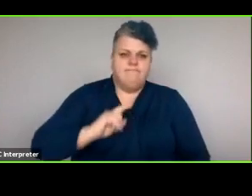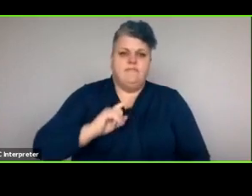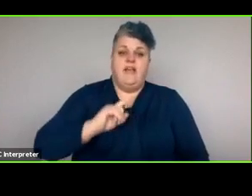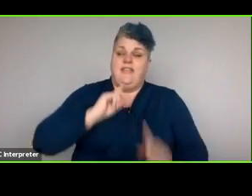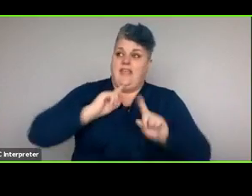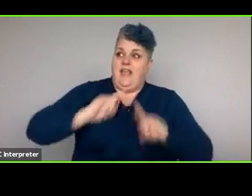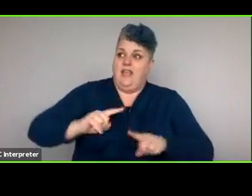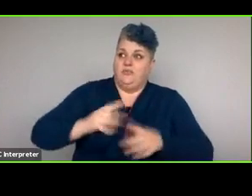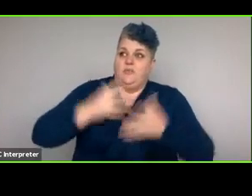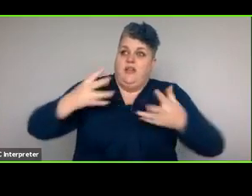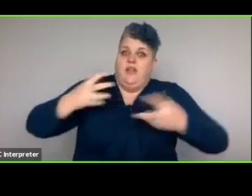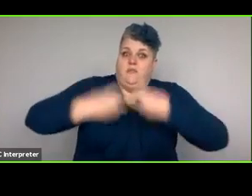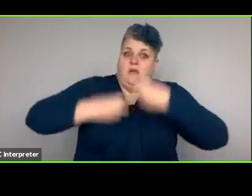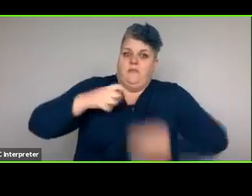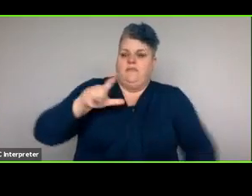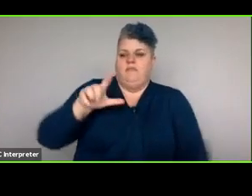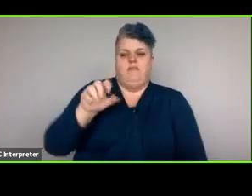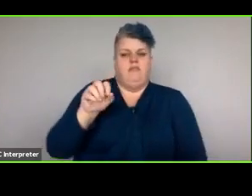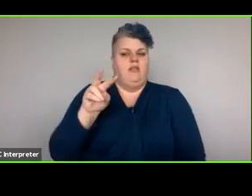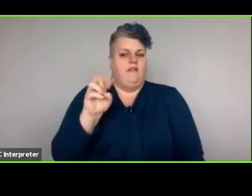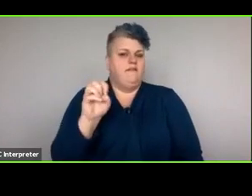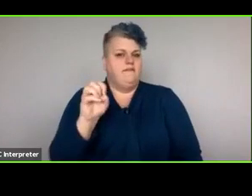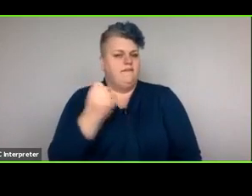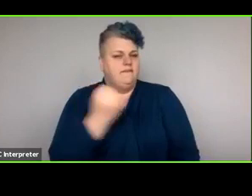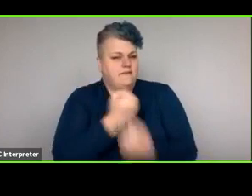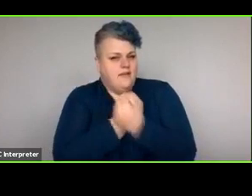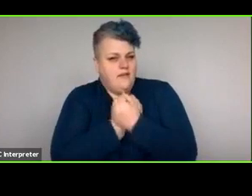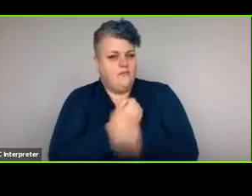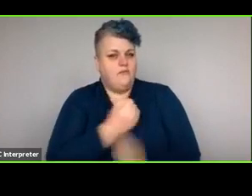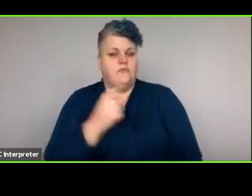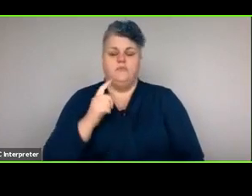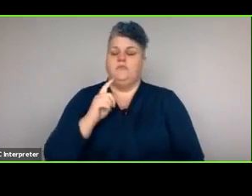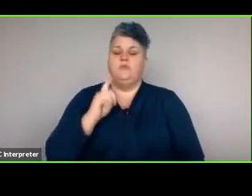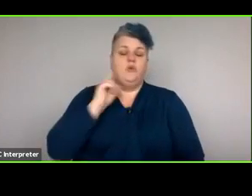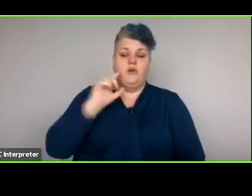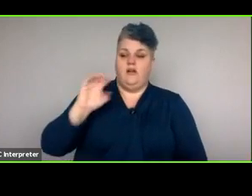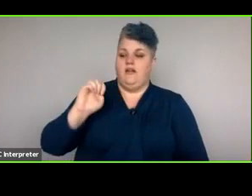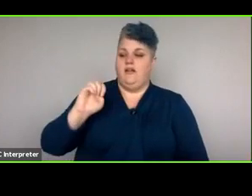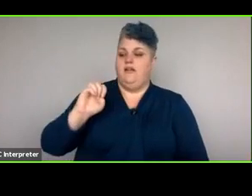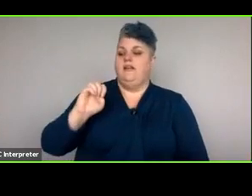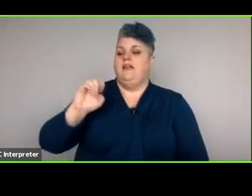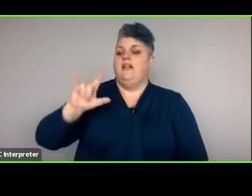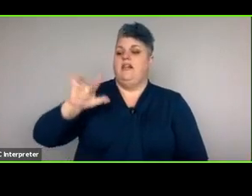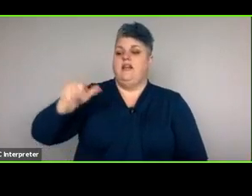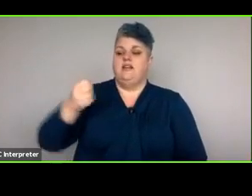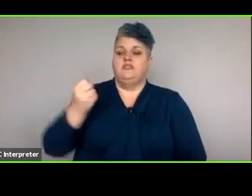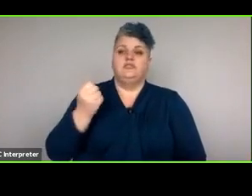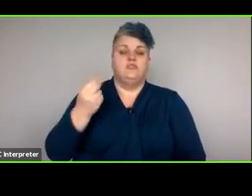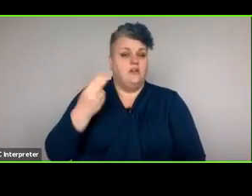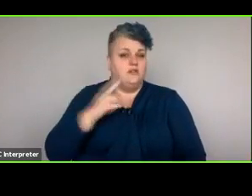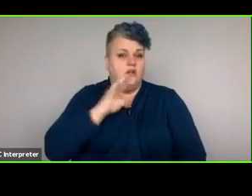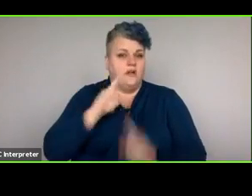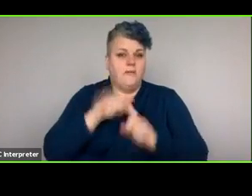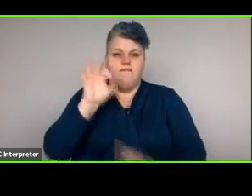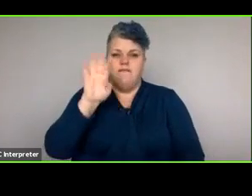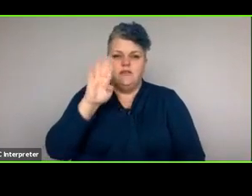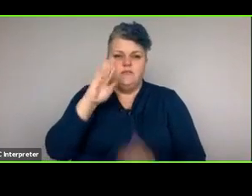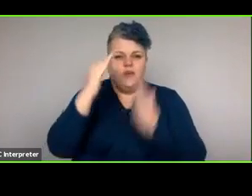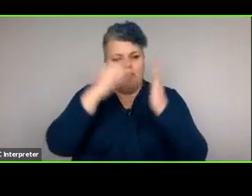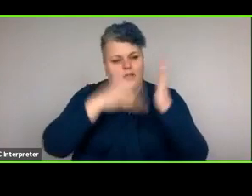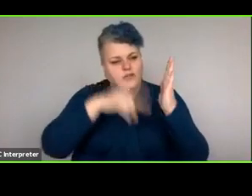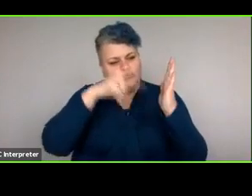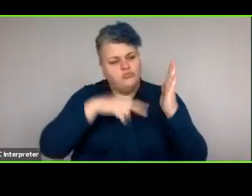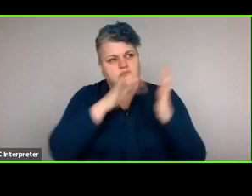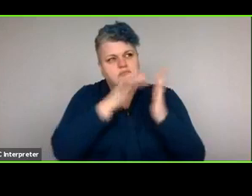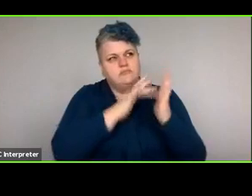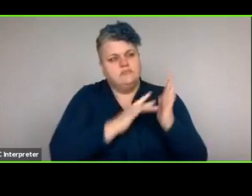And you hear that when you hear Elijah talk about reaching out to people that you might not have talked to on your Facebook, or to find